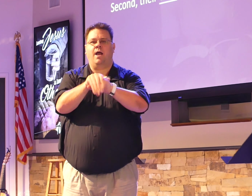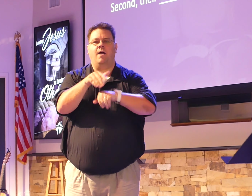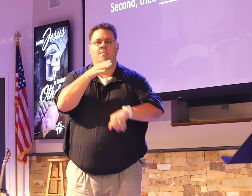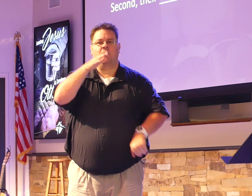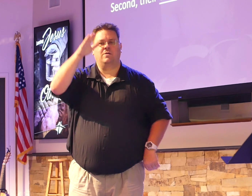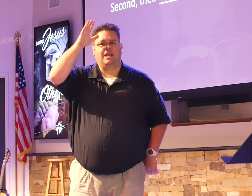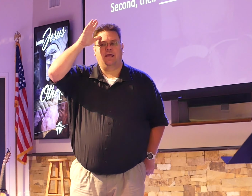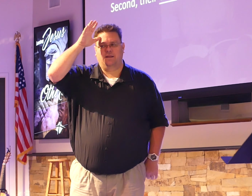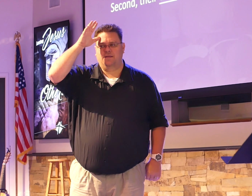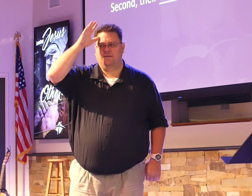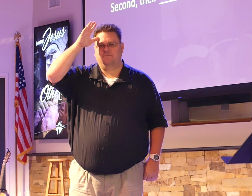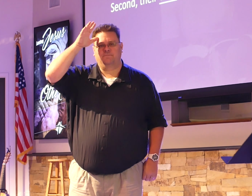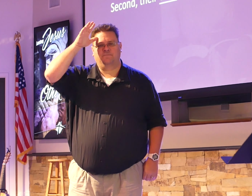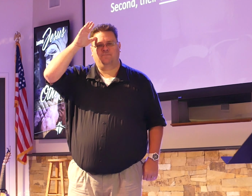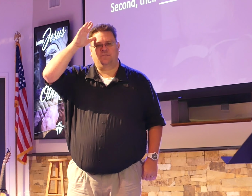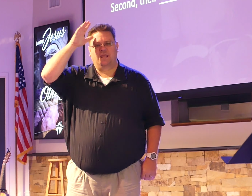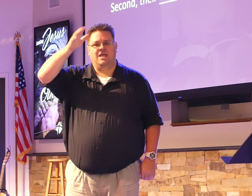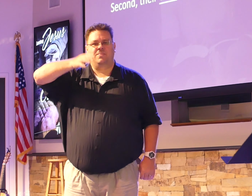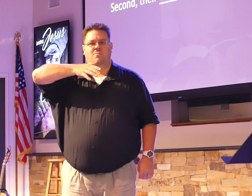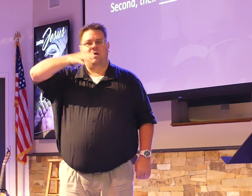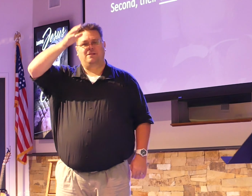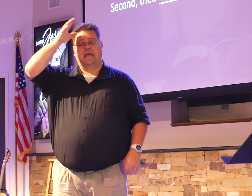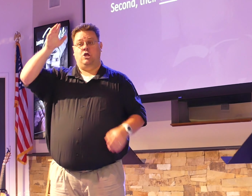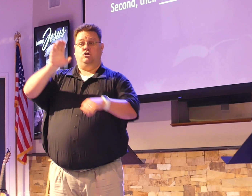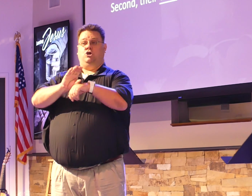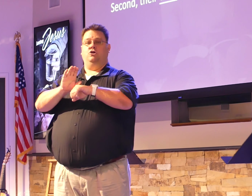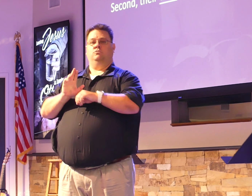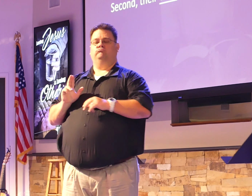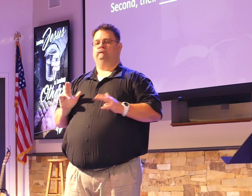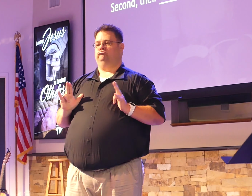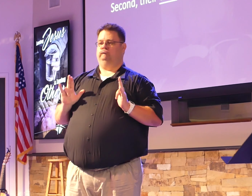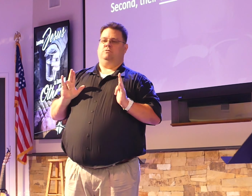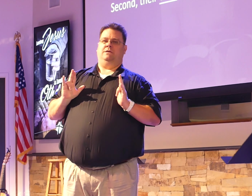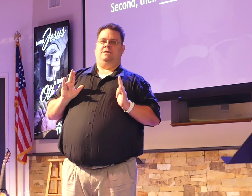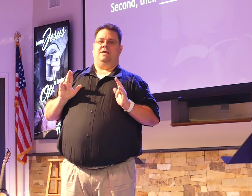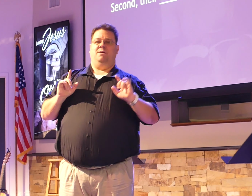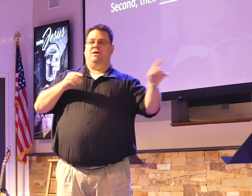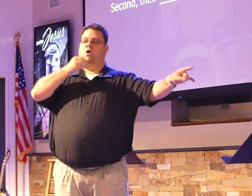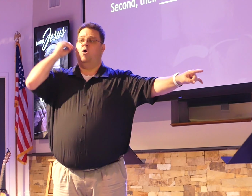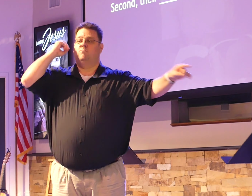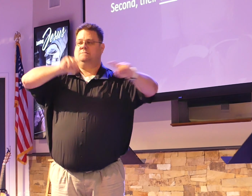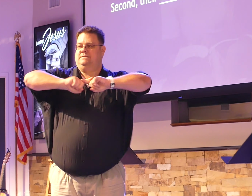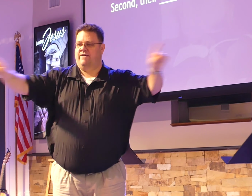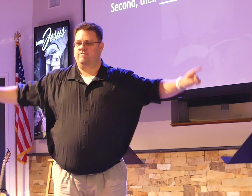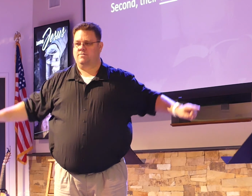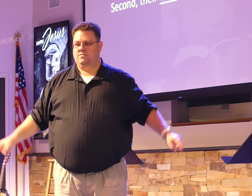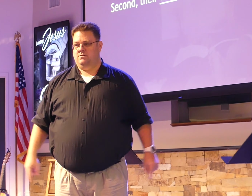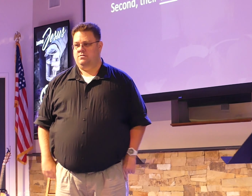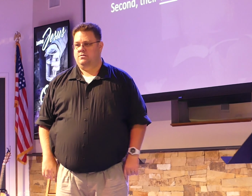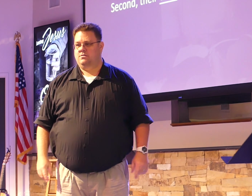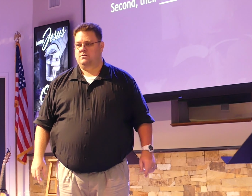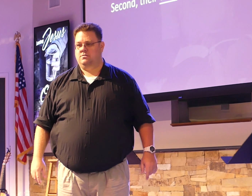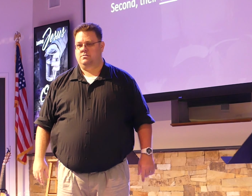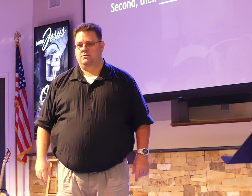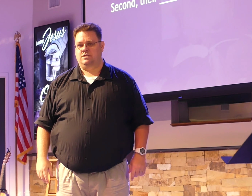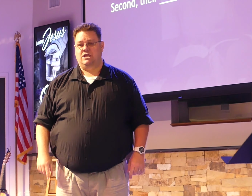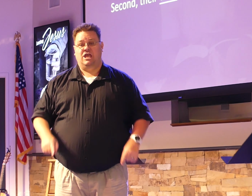Their parents were one way at church, and then they were another way at home. If you want to influence